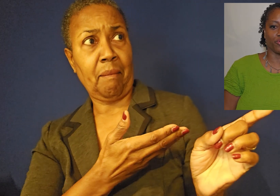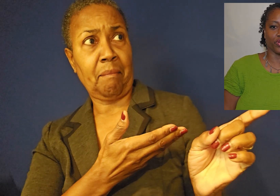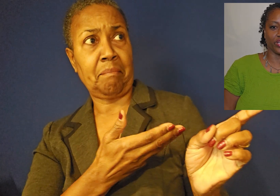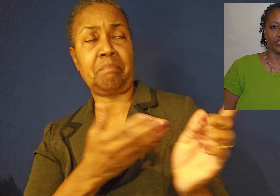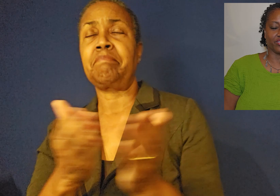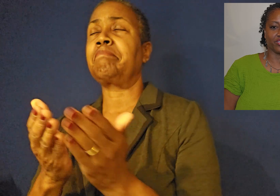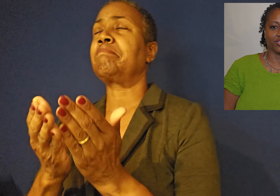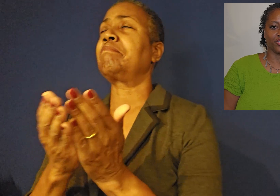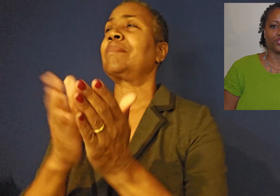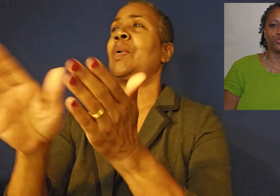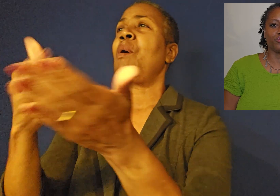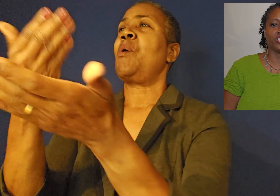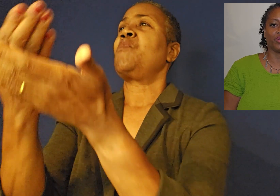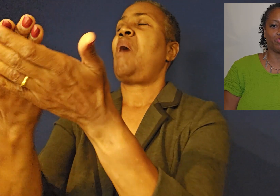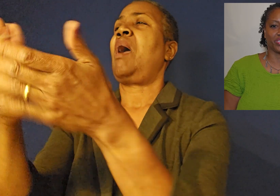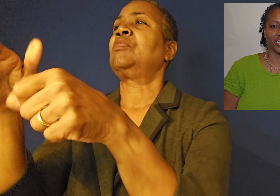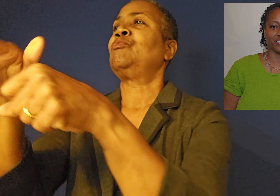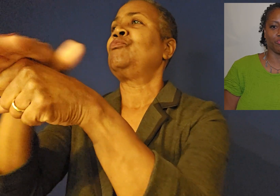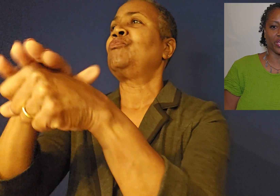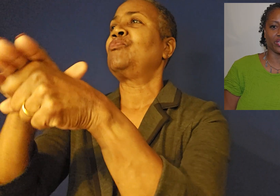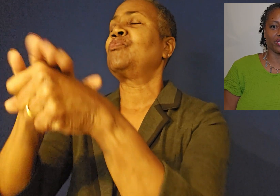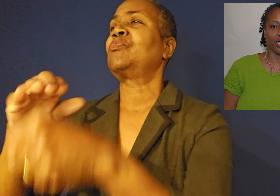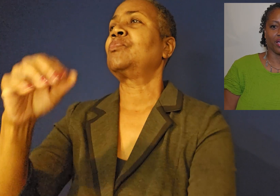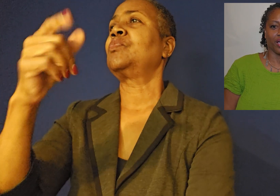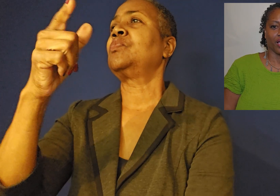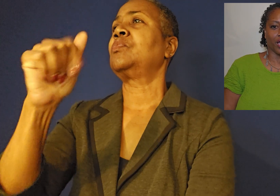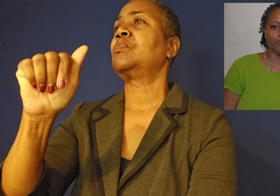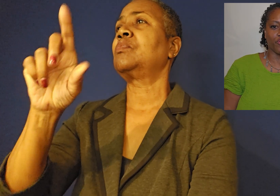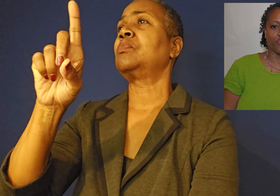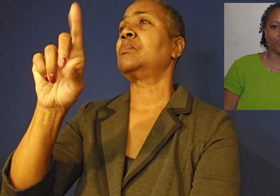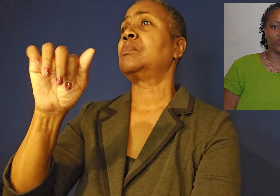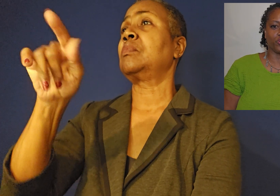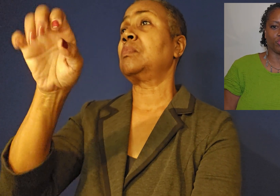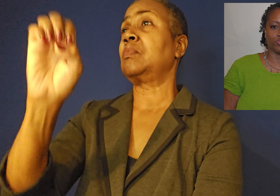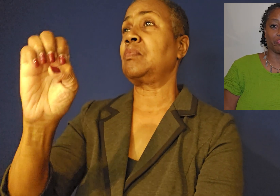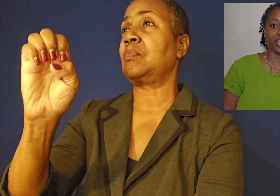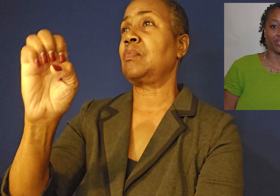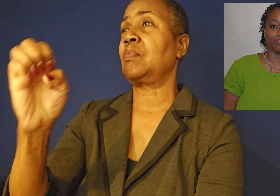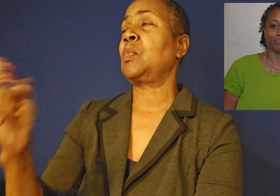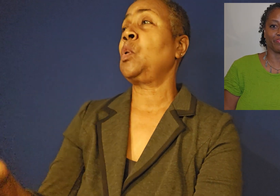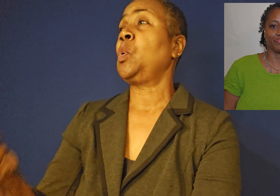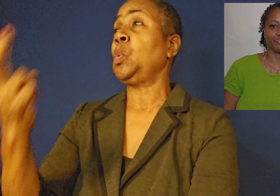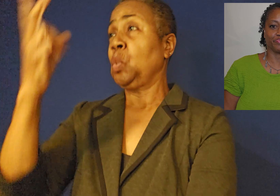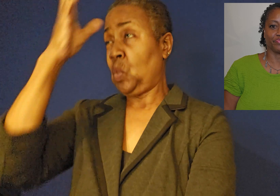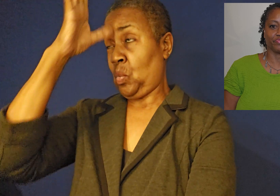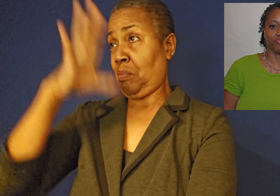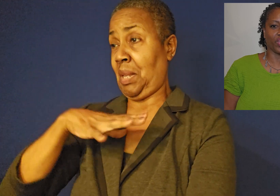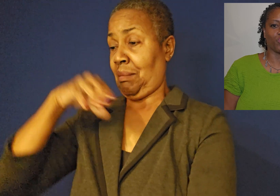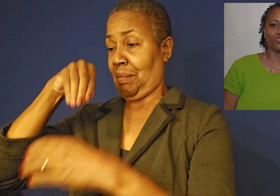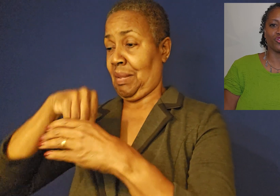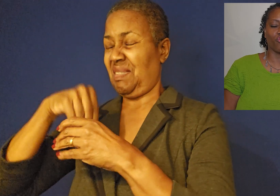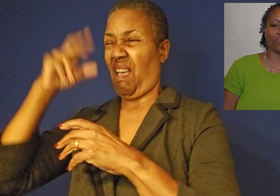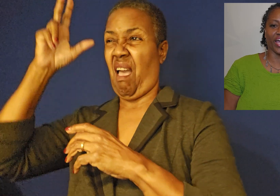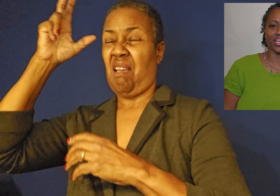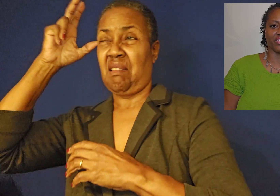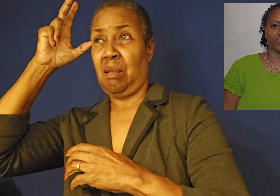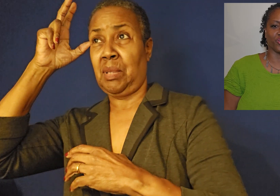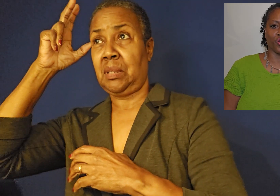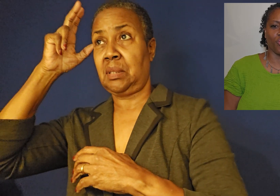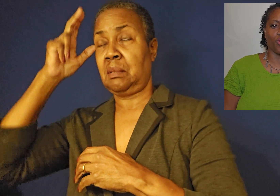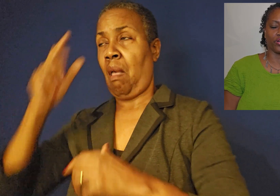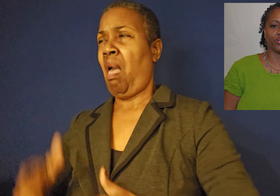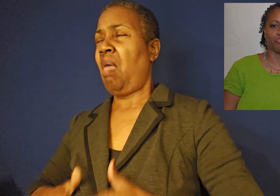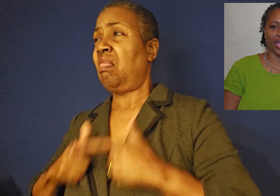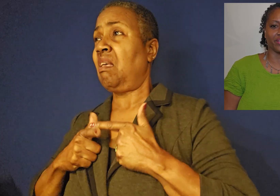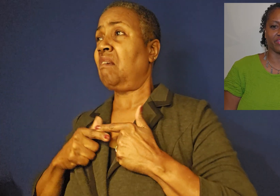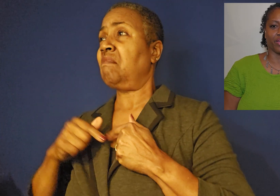the Gadarenes, 2 demon-possessed men coming from the tombs met him. They were so violent that